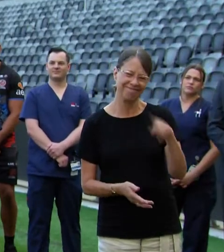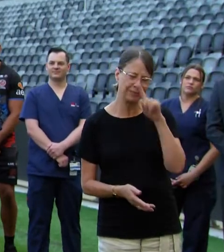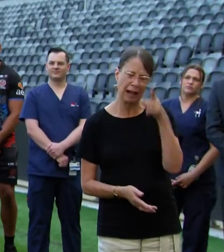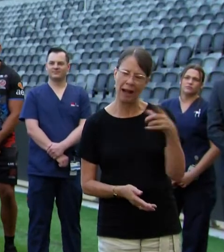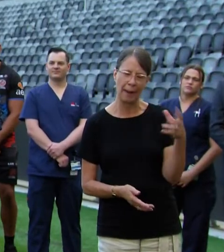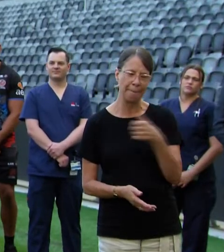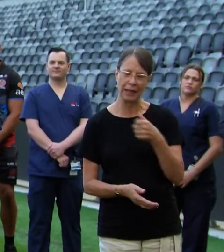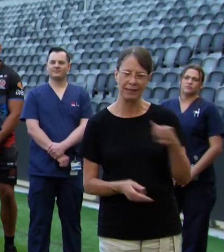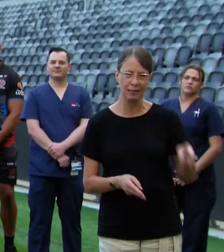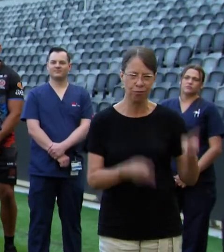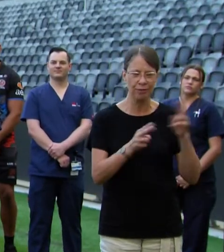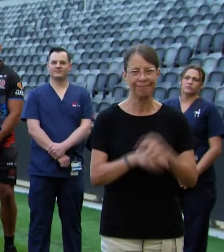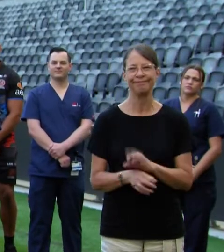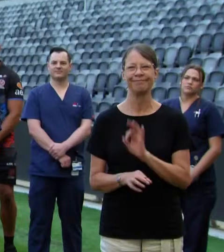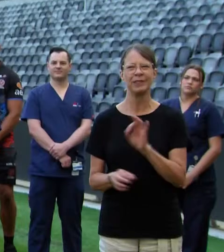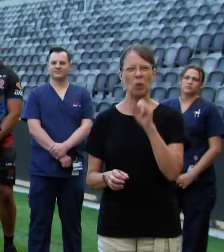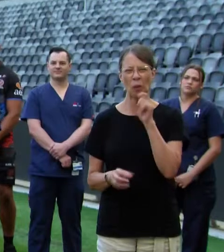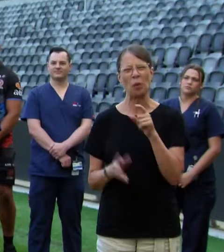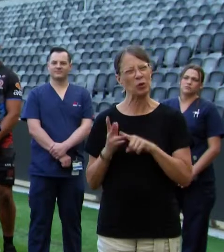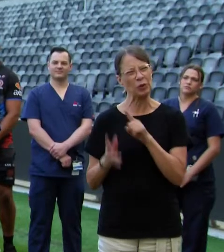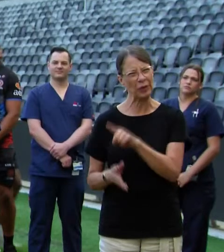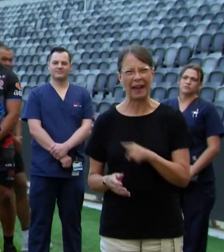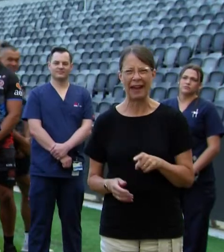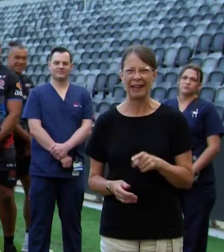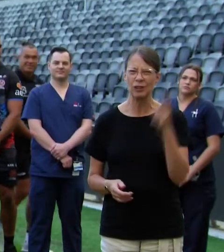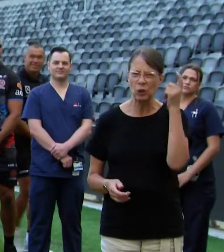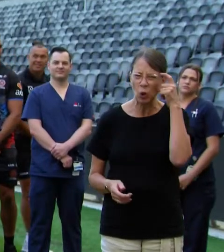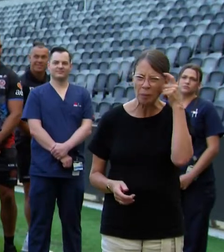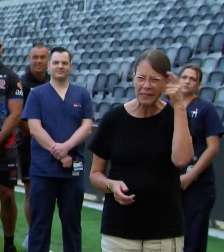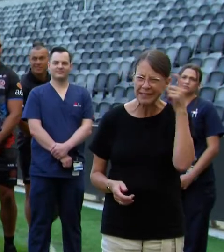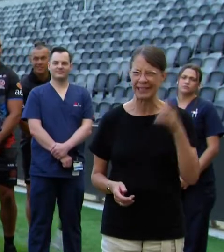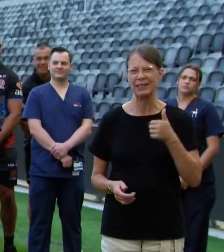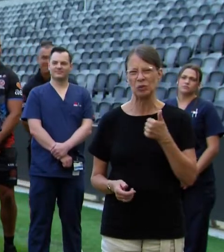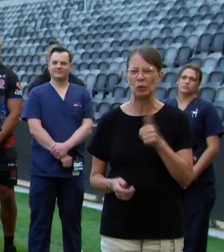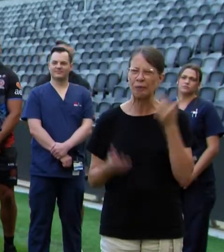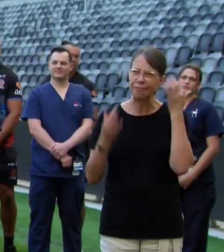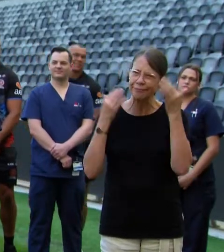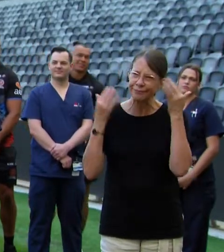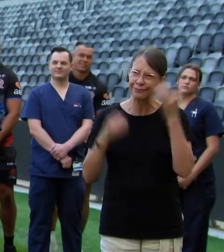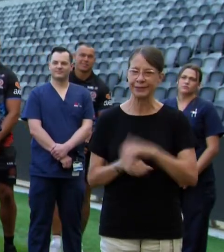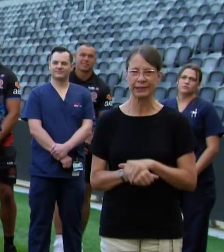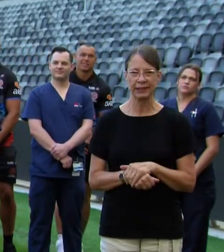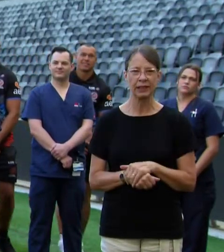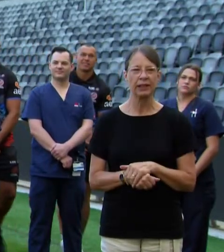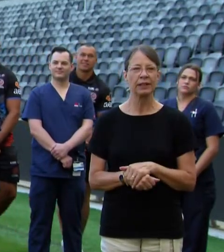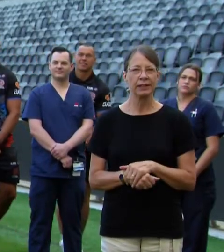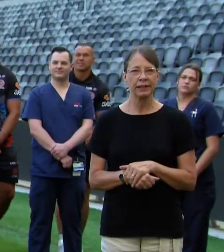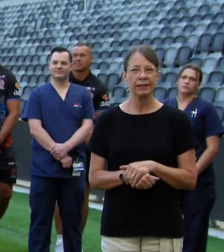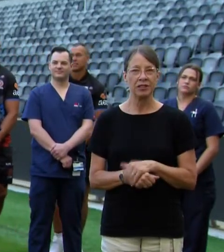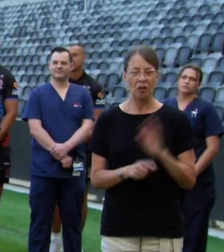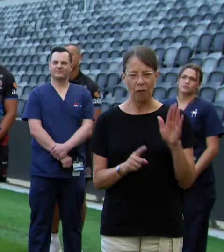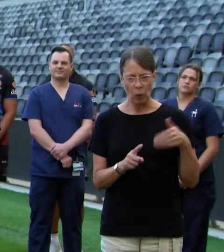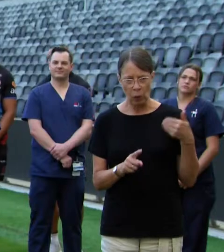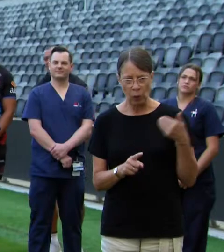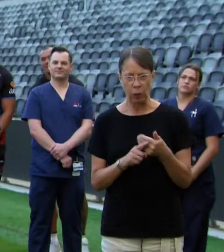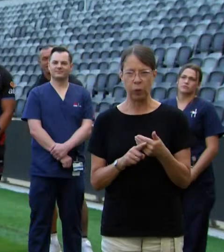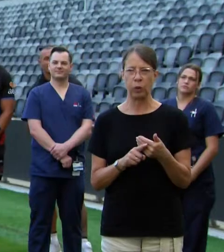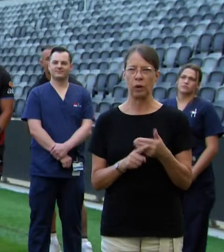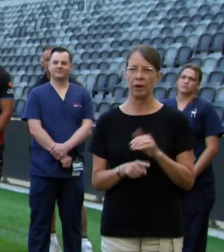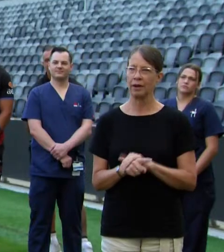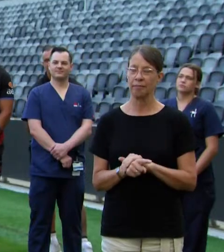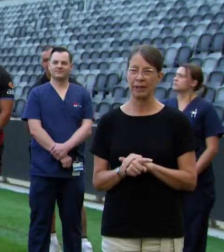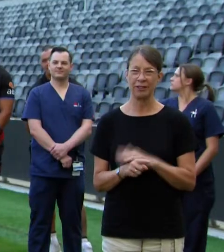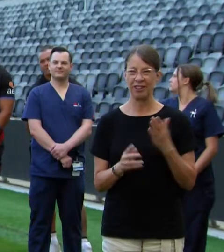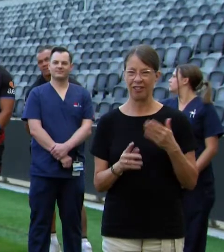that. I mean, this is a common sense approach. We are completely in favour, as we have been in our state for many, many months. In fact, through the